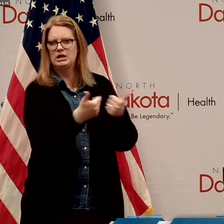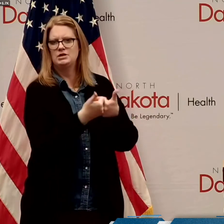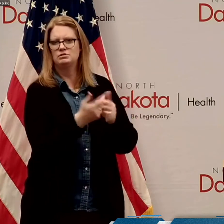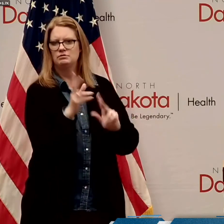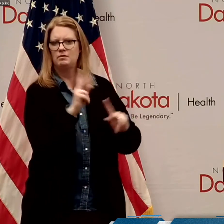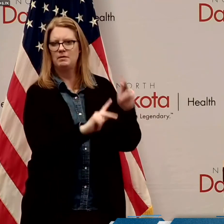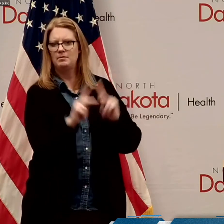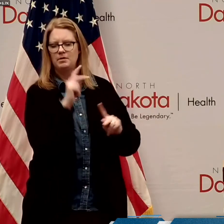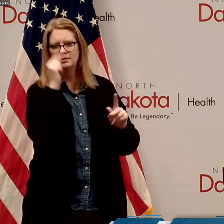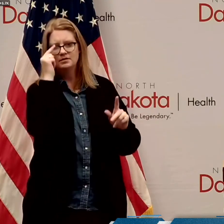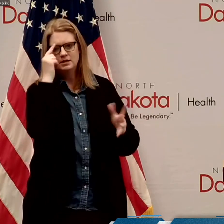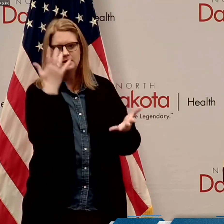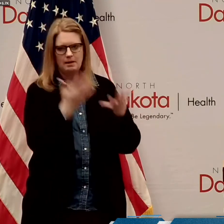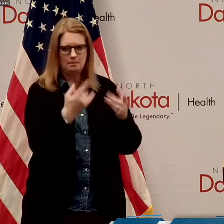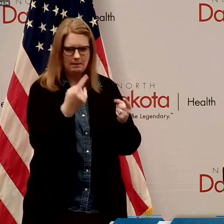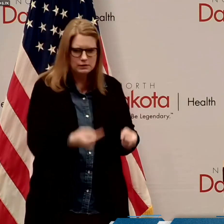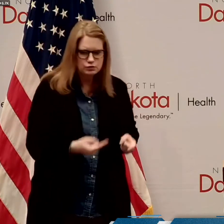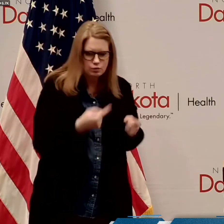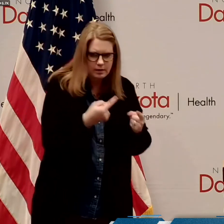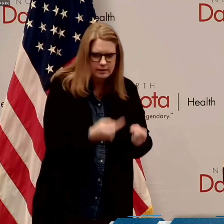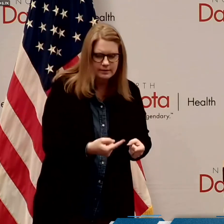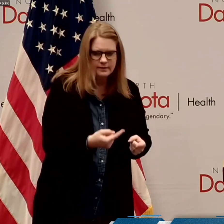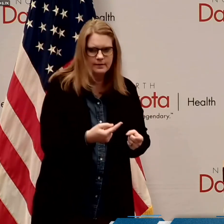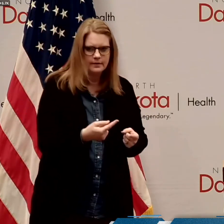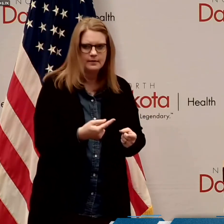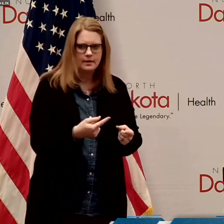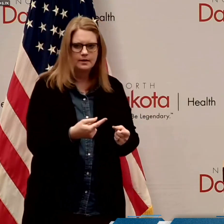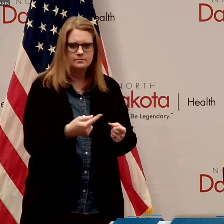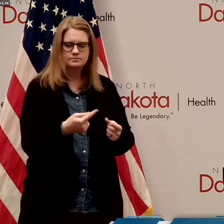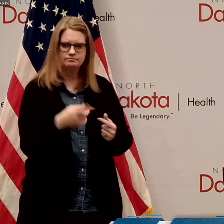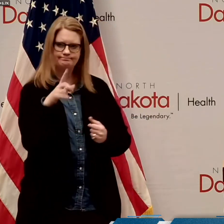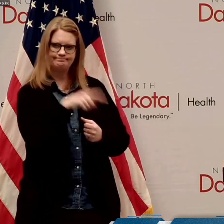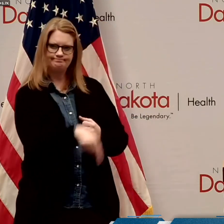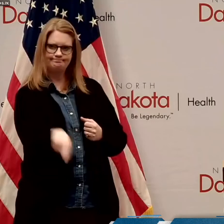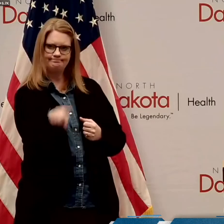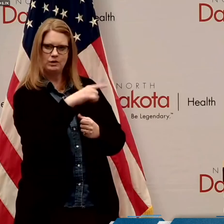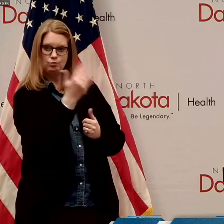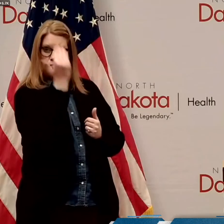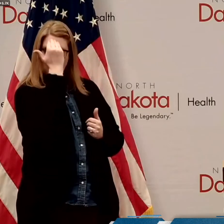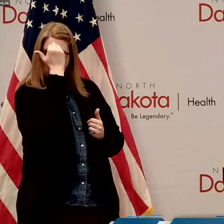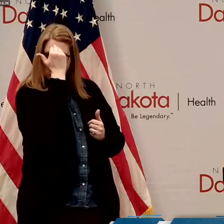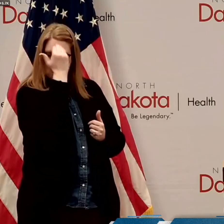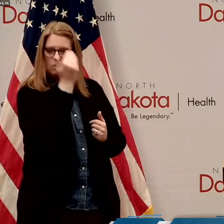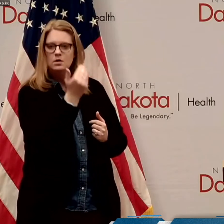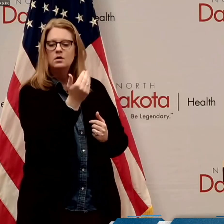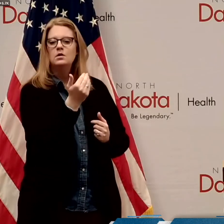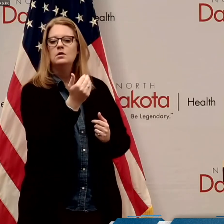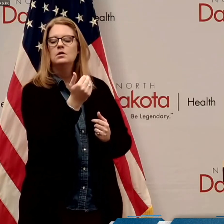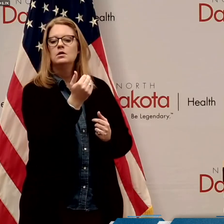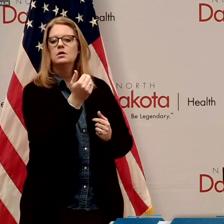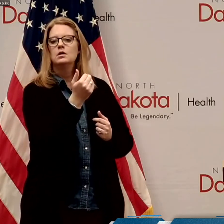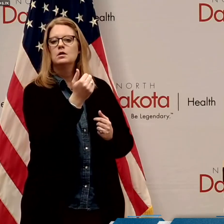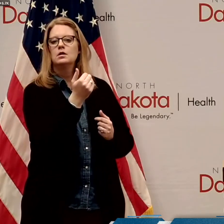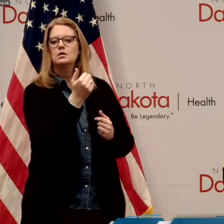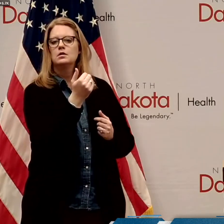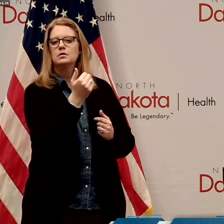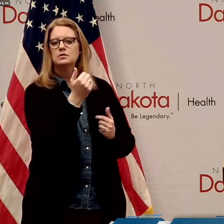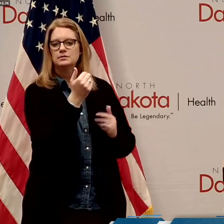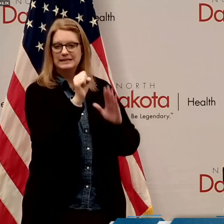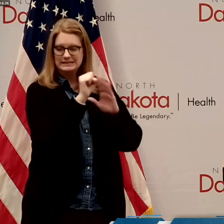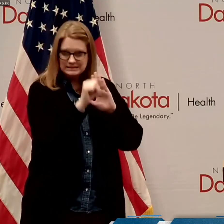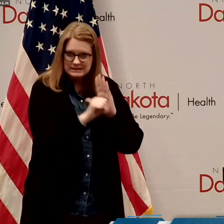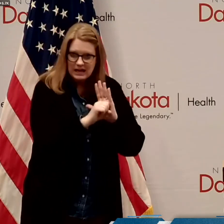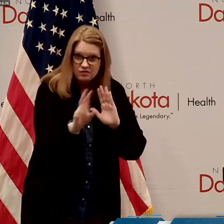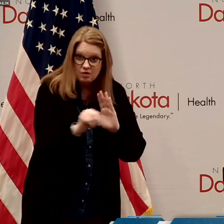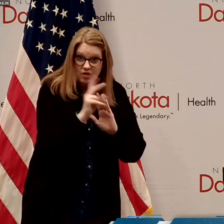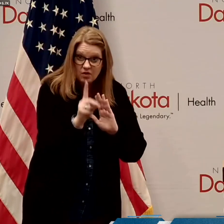people that might be struggling. And so we want everybody to know that while we are, as the state of North